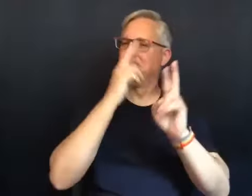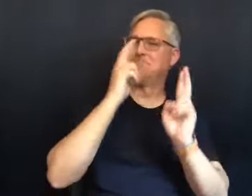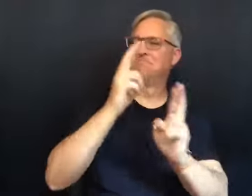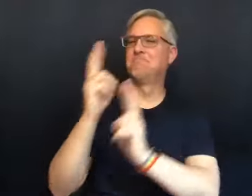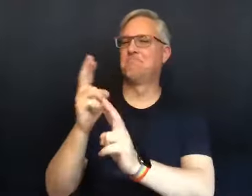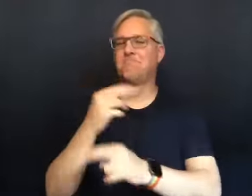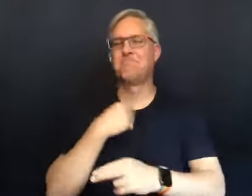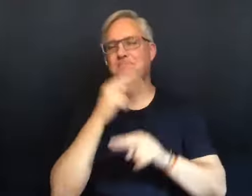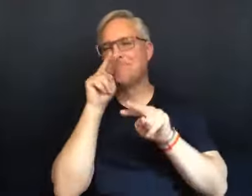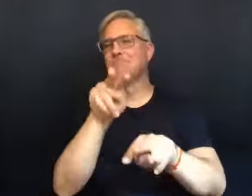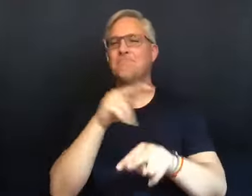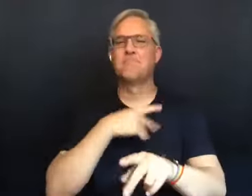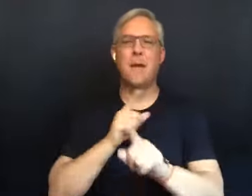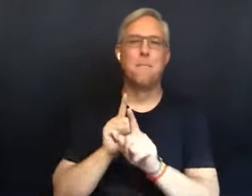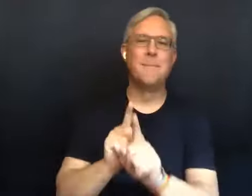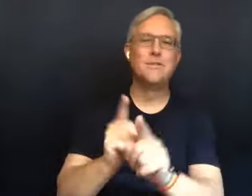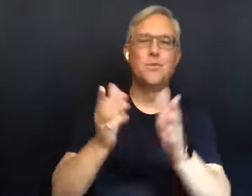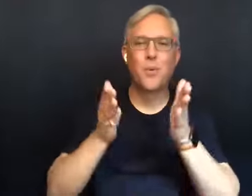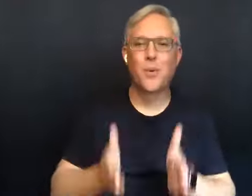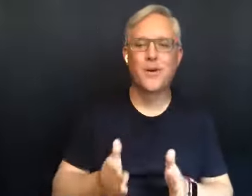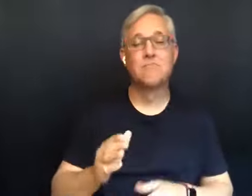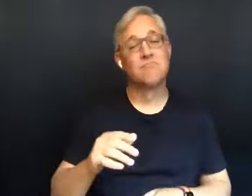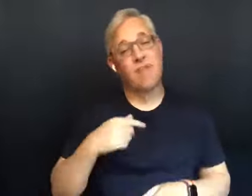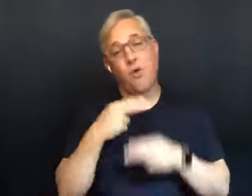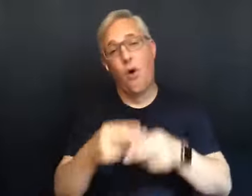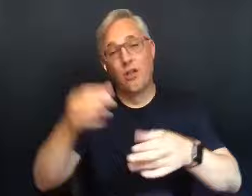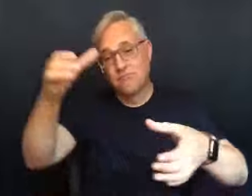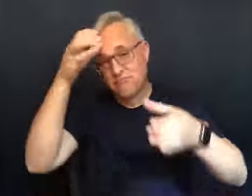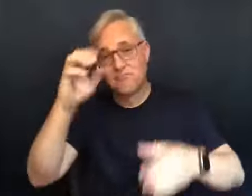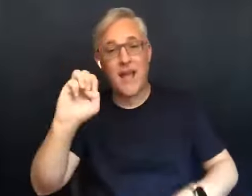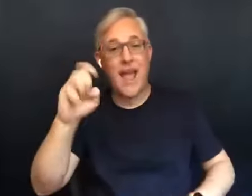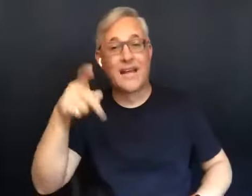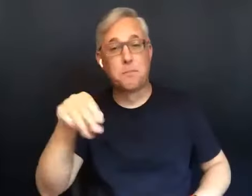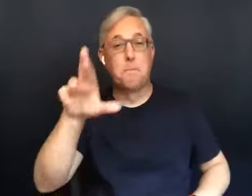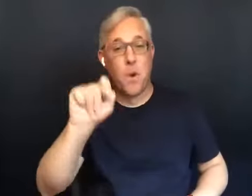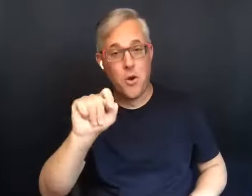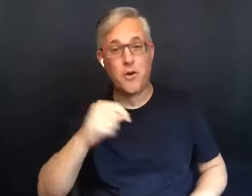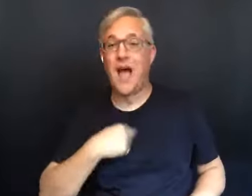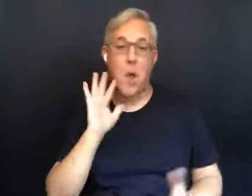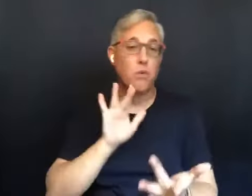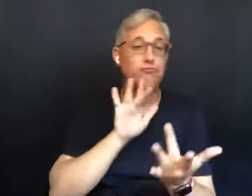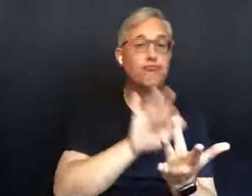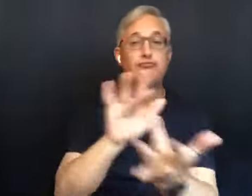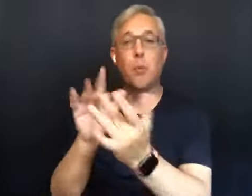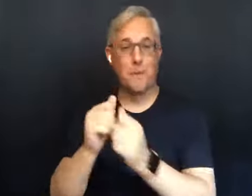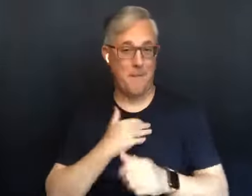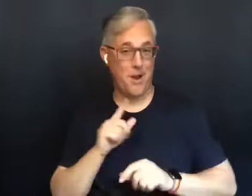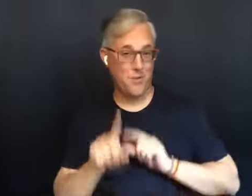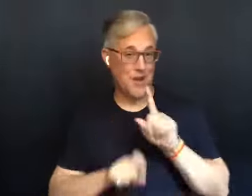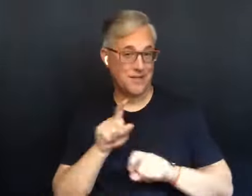general service people, but there's a lot of people I respect here, and I consider mentors and experts, and